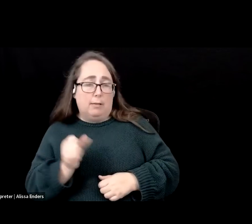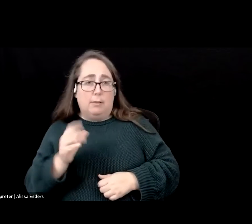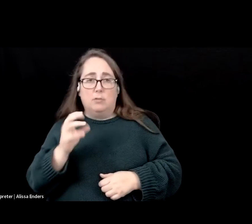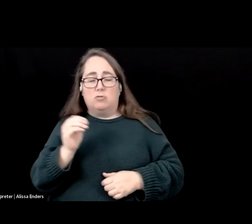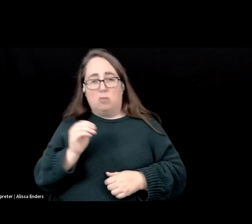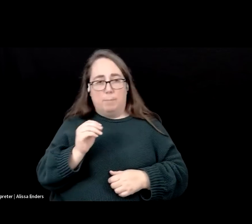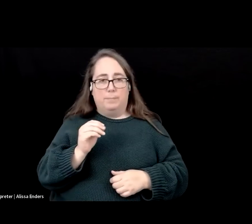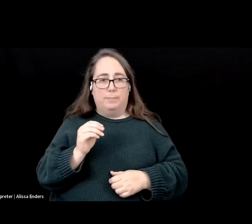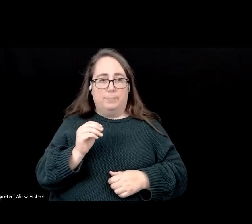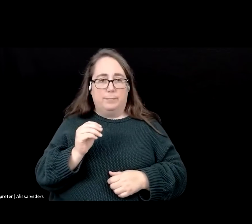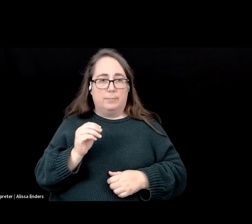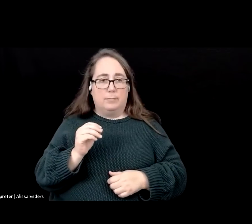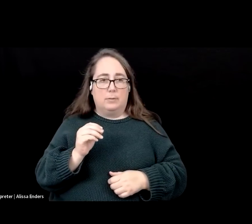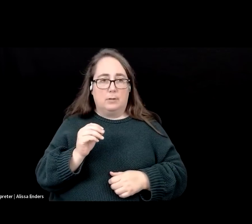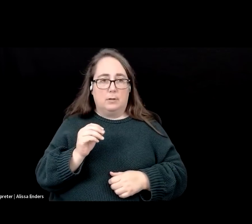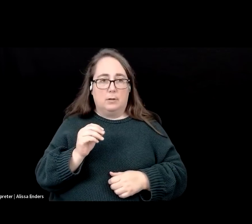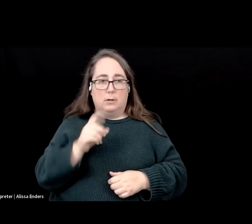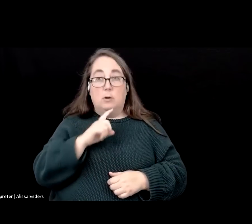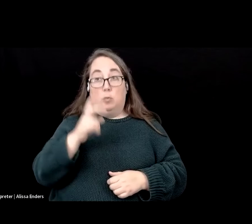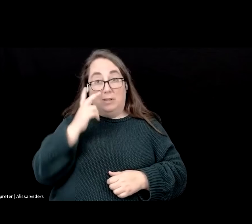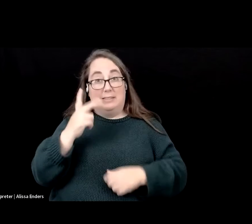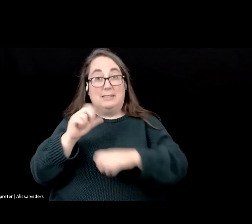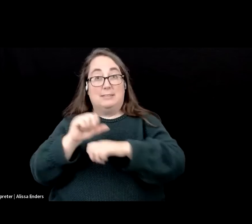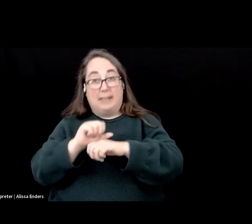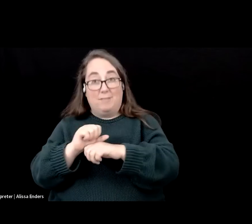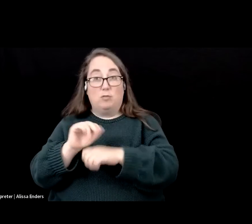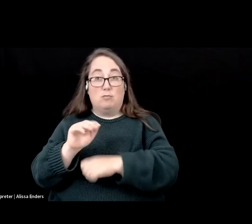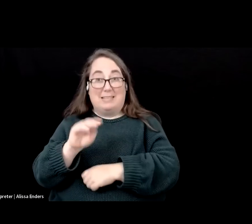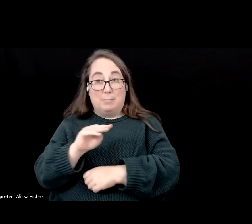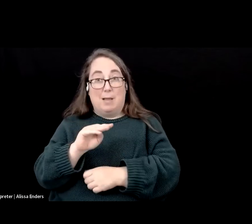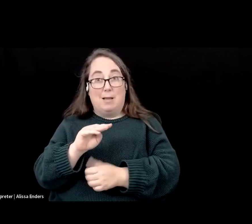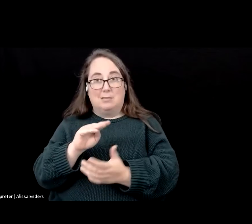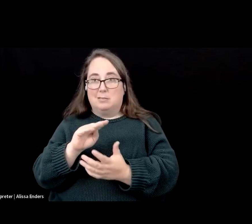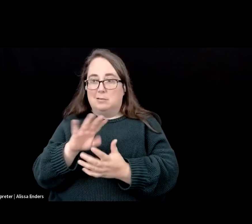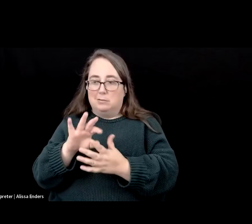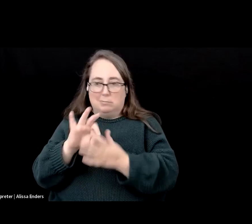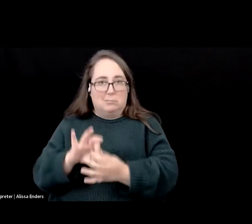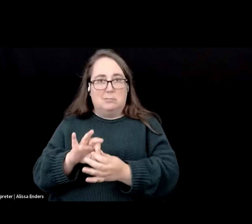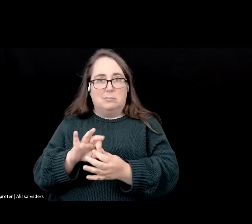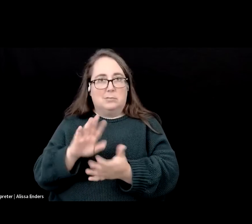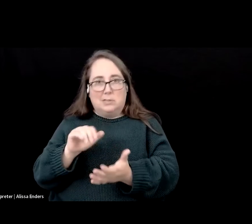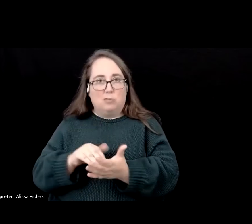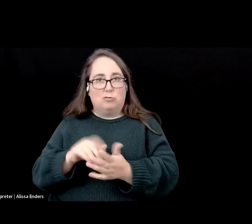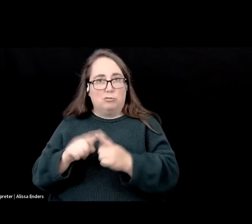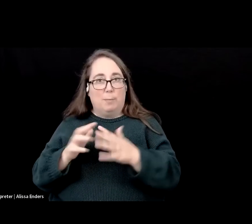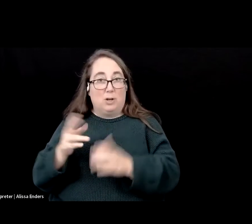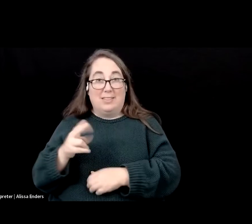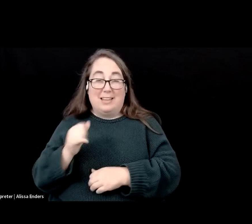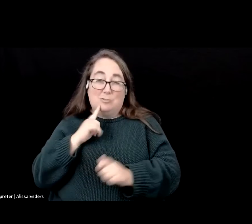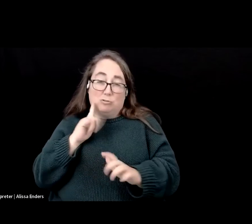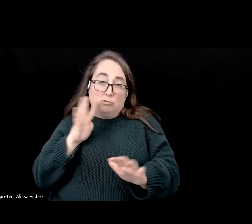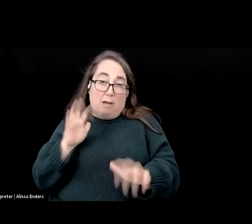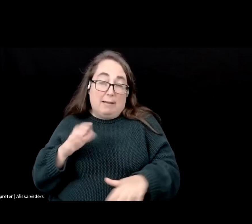it genuinely does see slavery, racism as central to American history. And so that's shocking